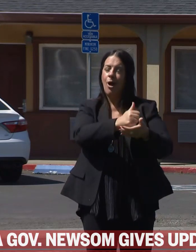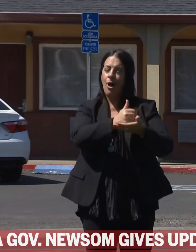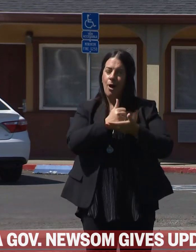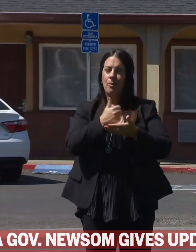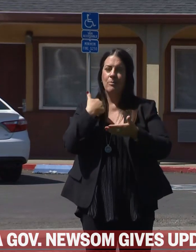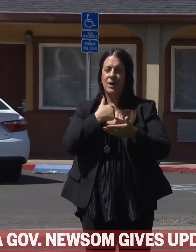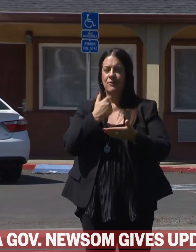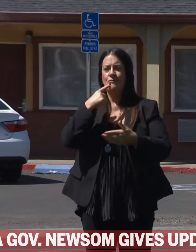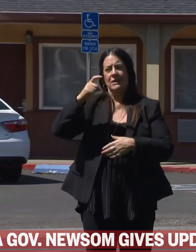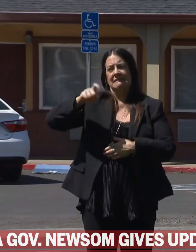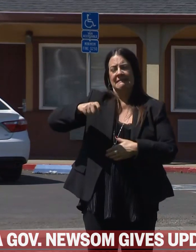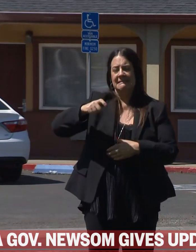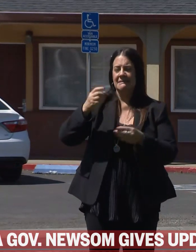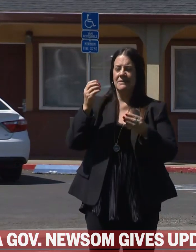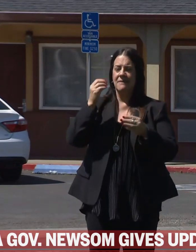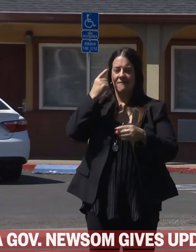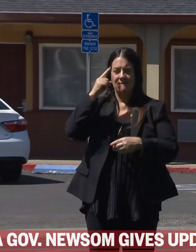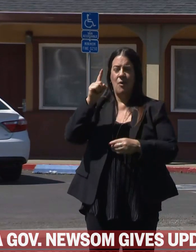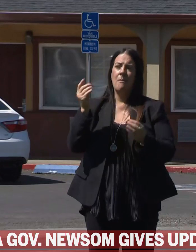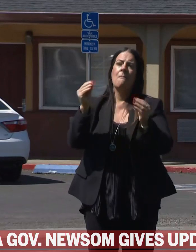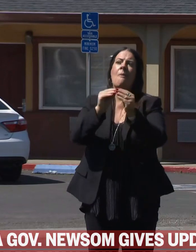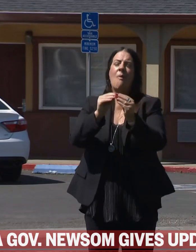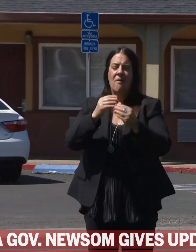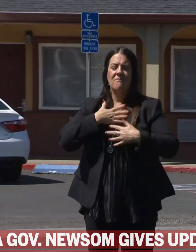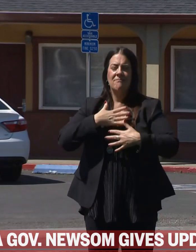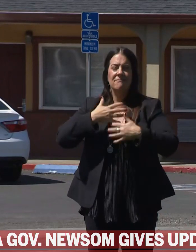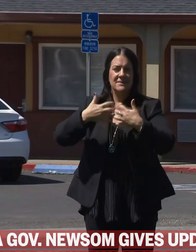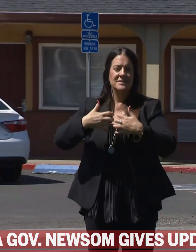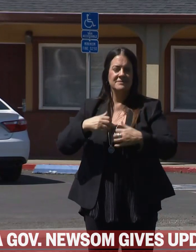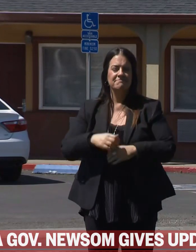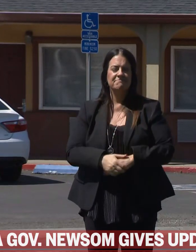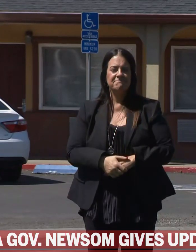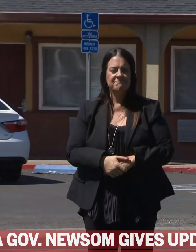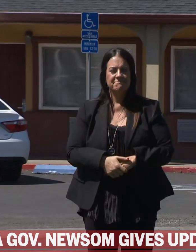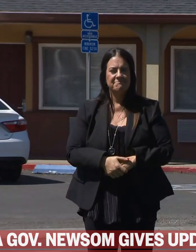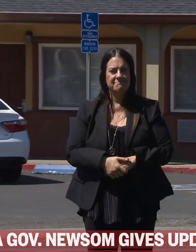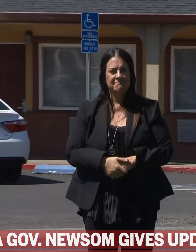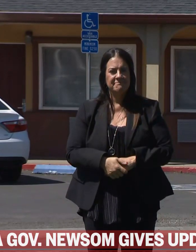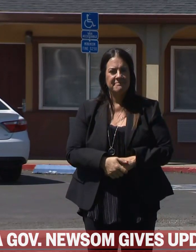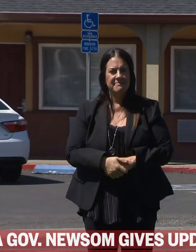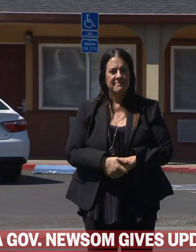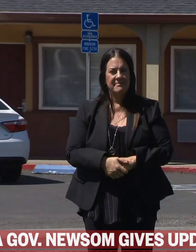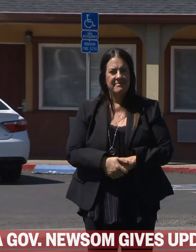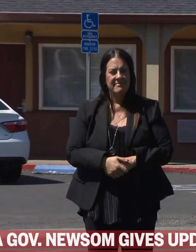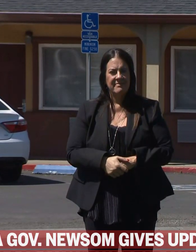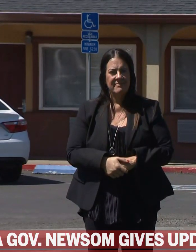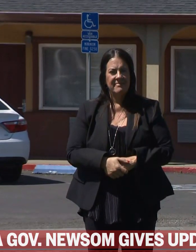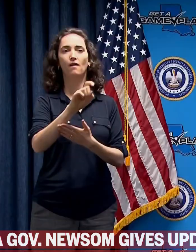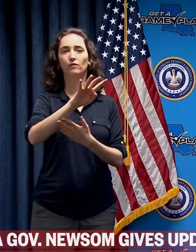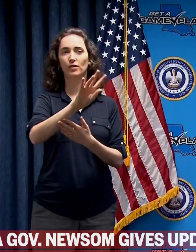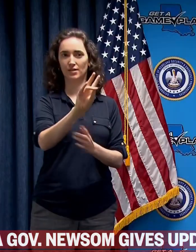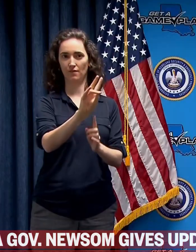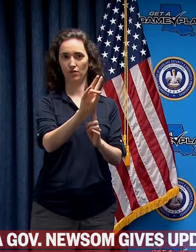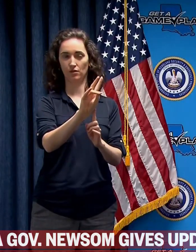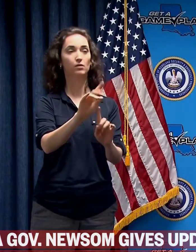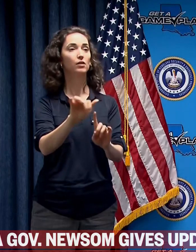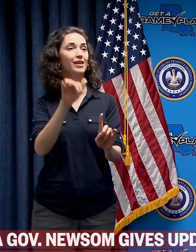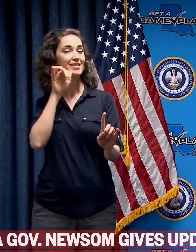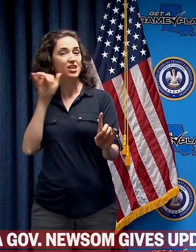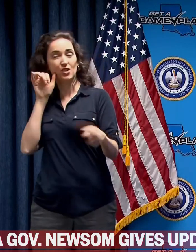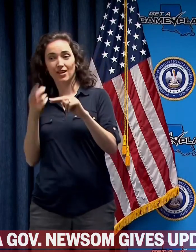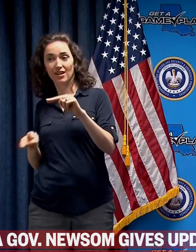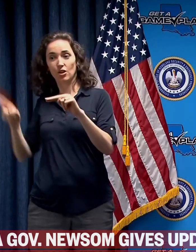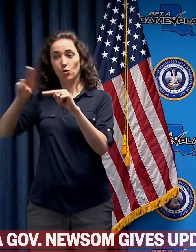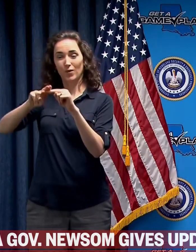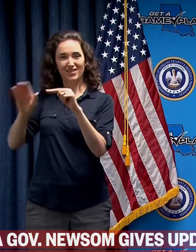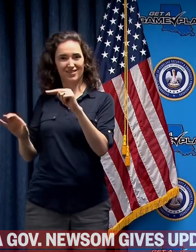for many, many more ventilators. Who's footing the bill for those companies that are, as you say, The one yesterday that actually